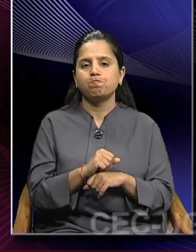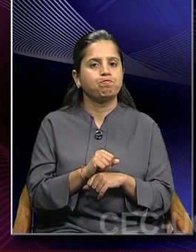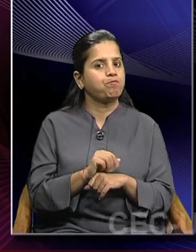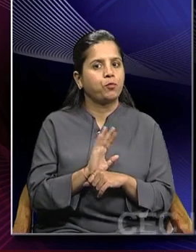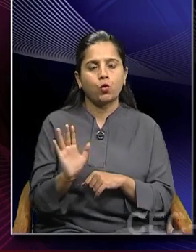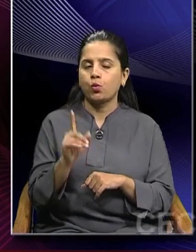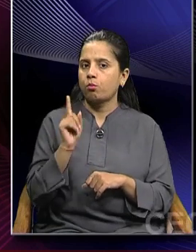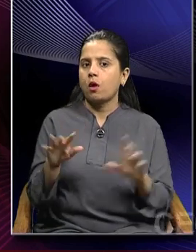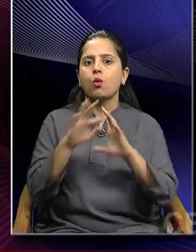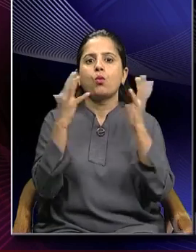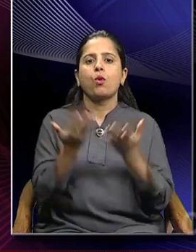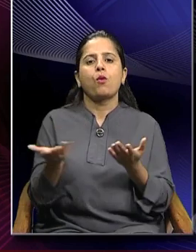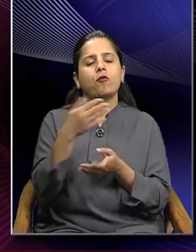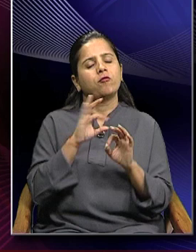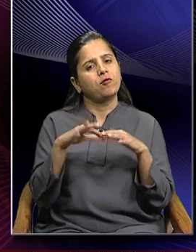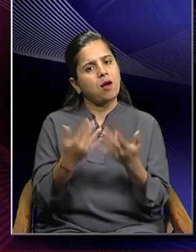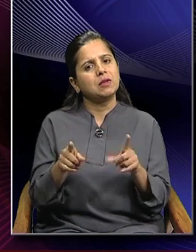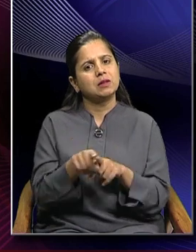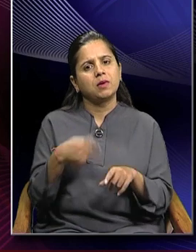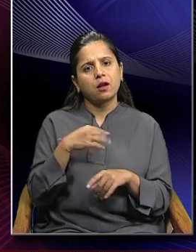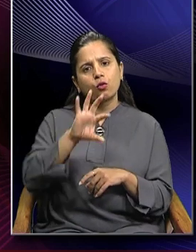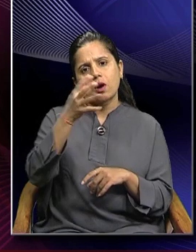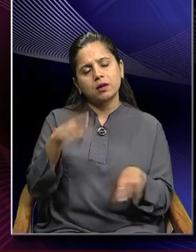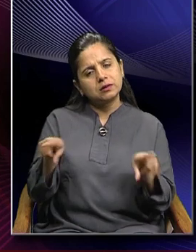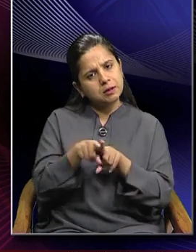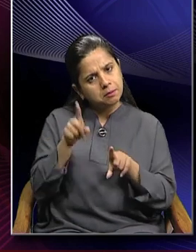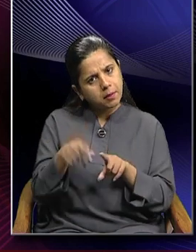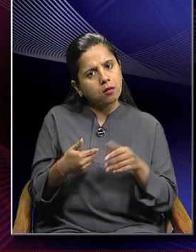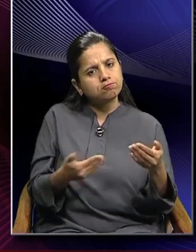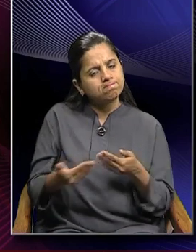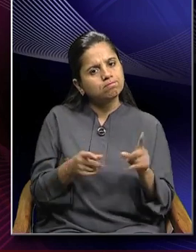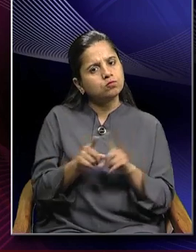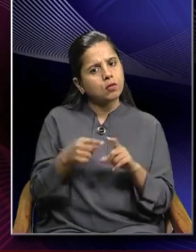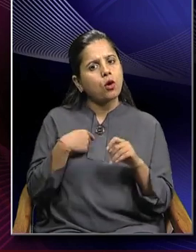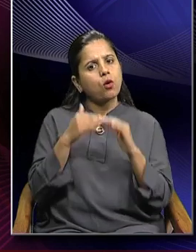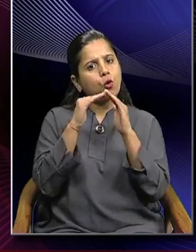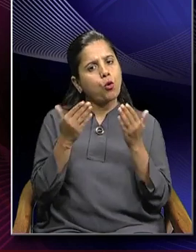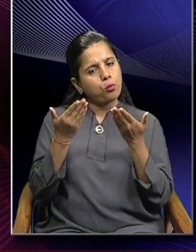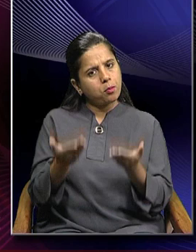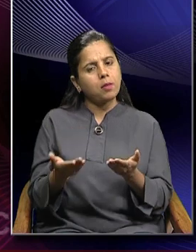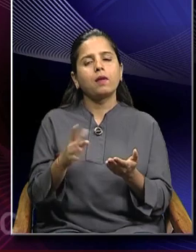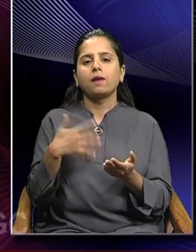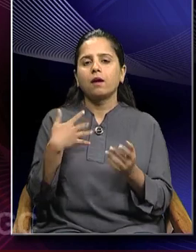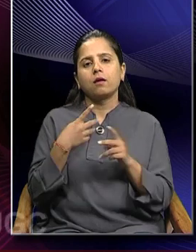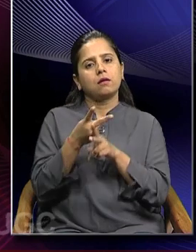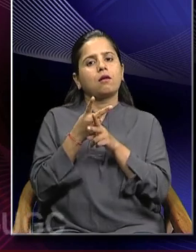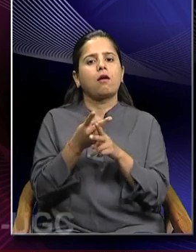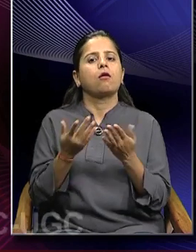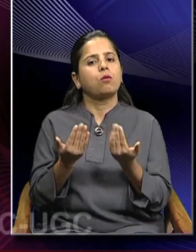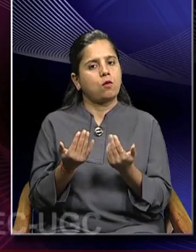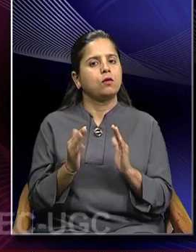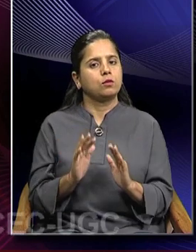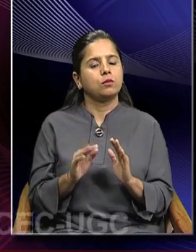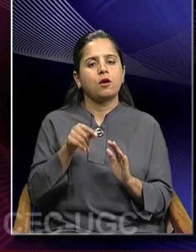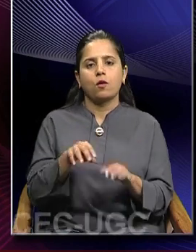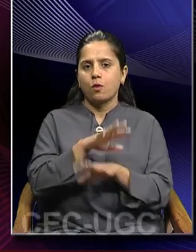the entire world is our family. Our country should be treated like our home, and then only we can take care of all